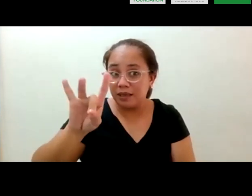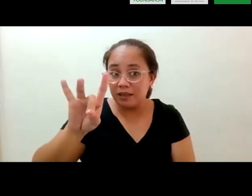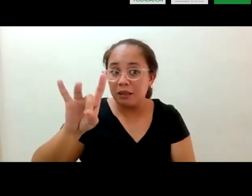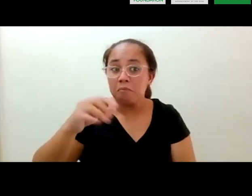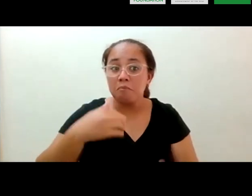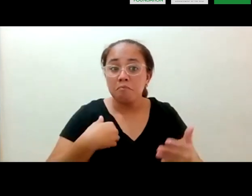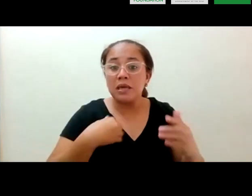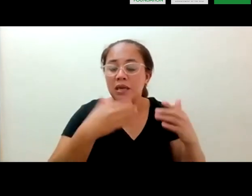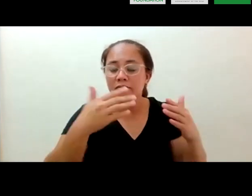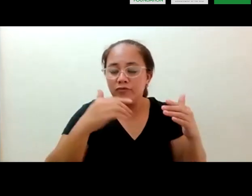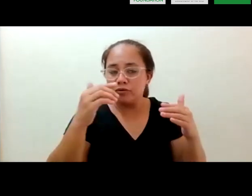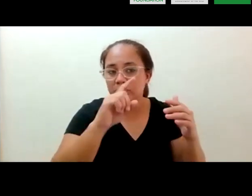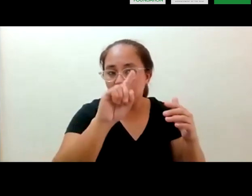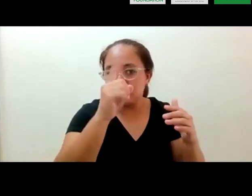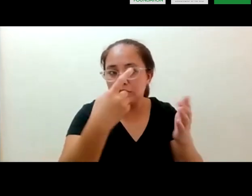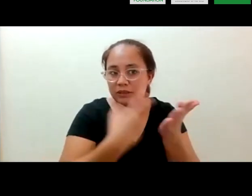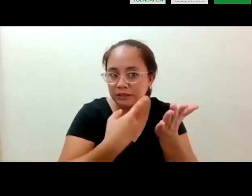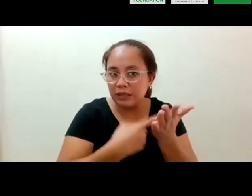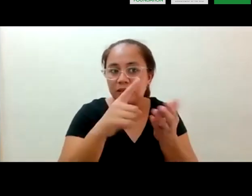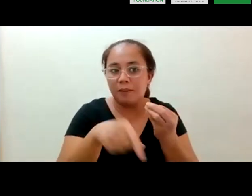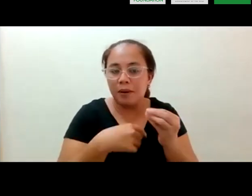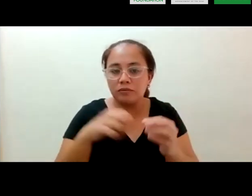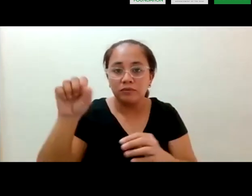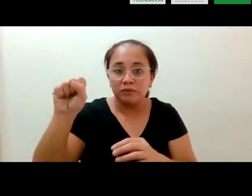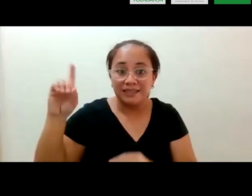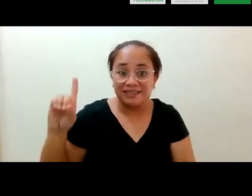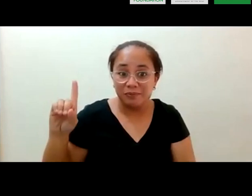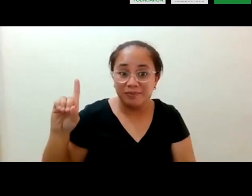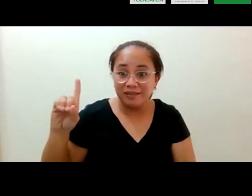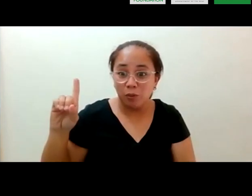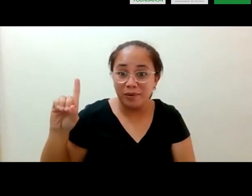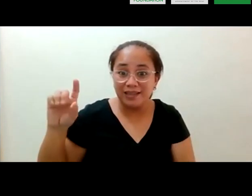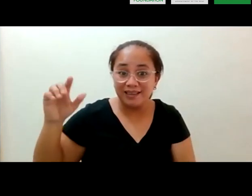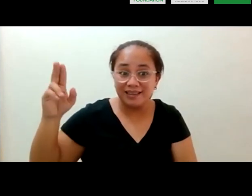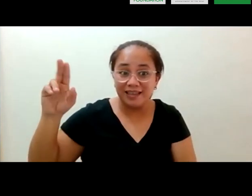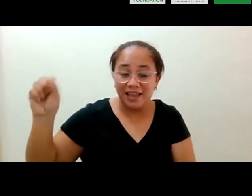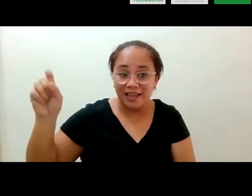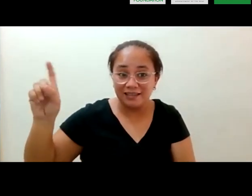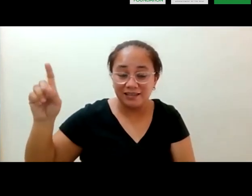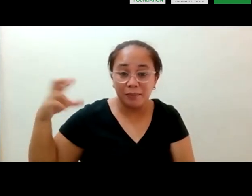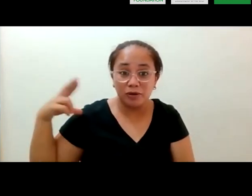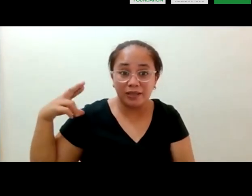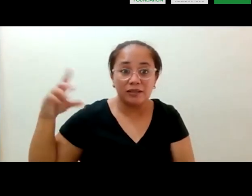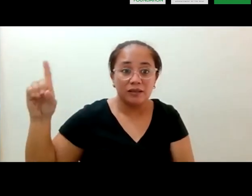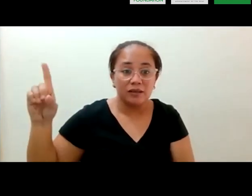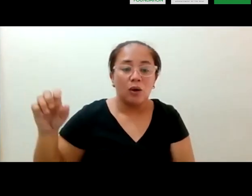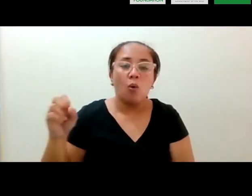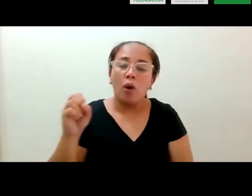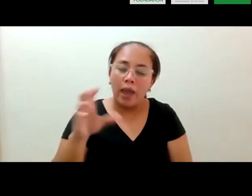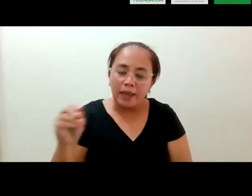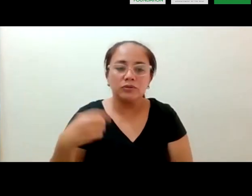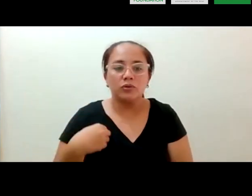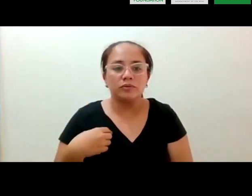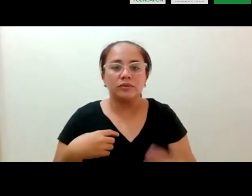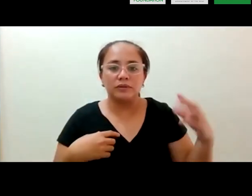talk about, okay, we talk about the dominant hand, the right hand. I may go ahead and talk about the non-dominant